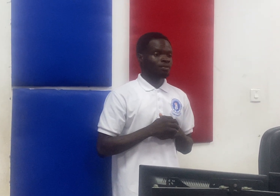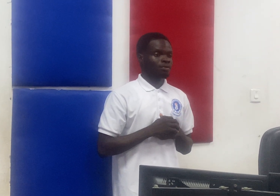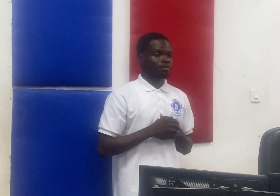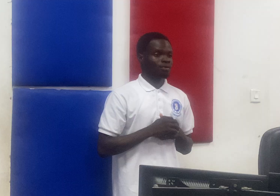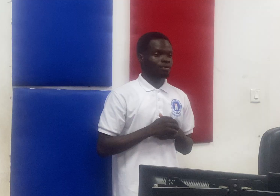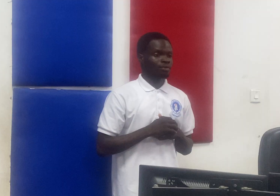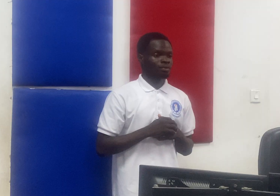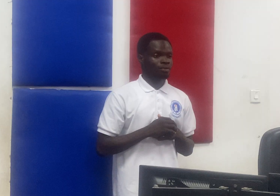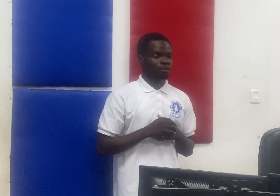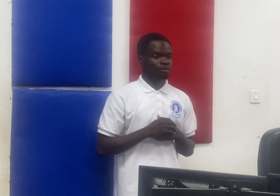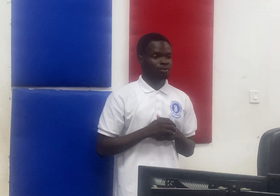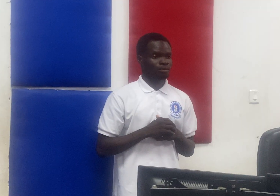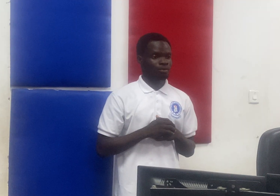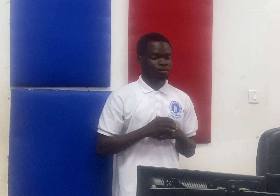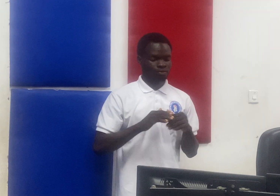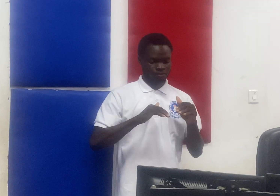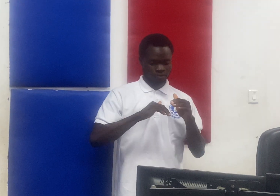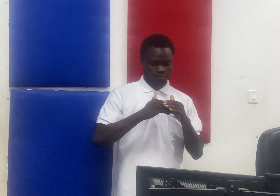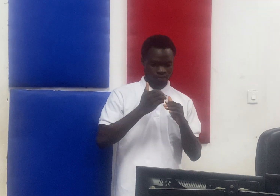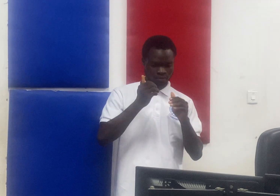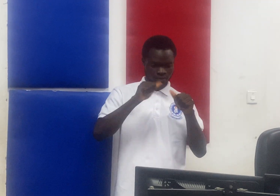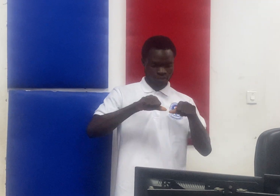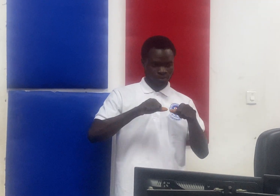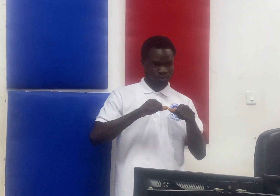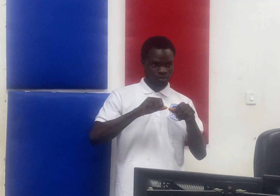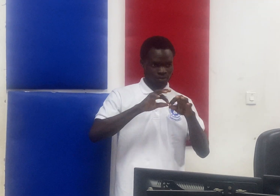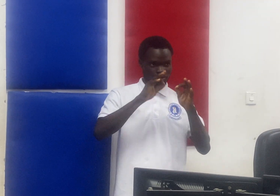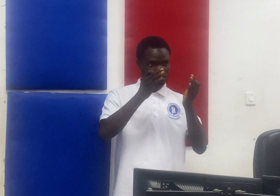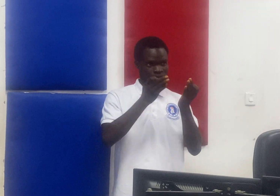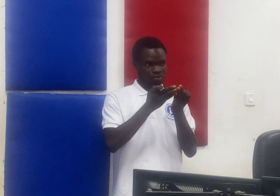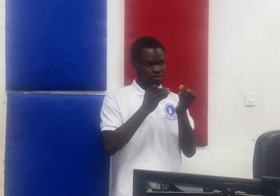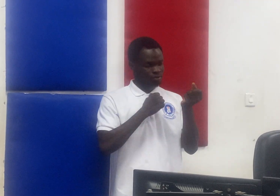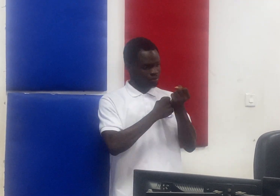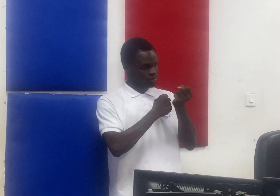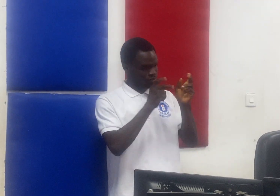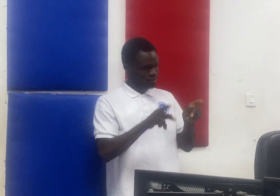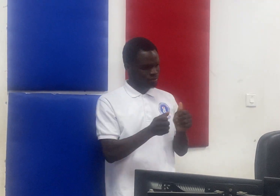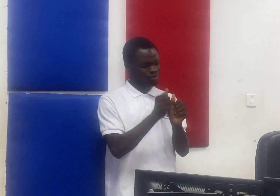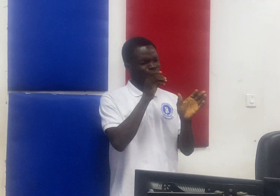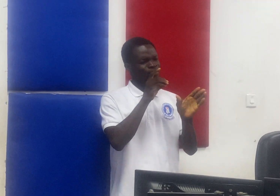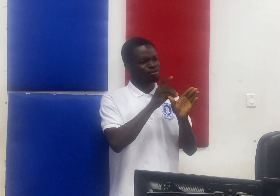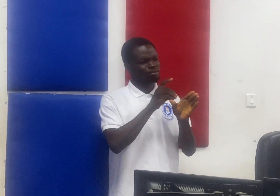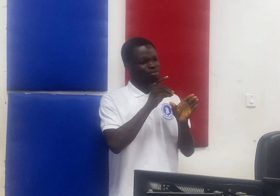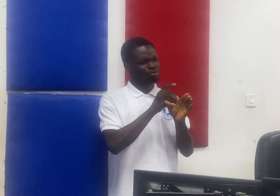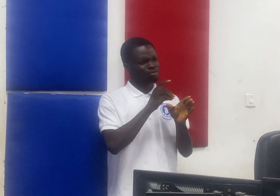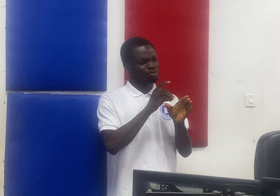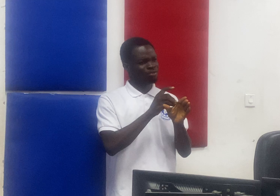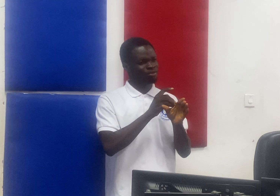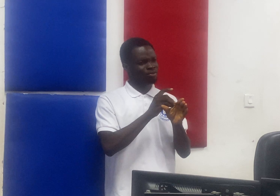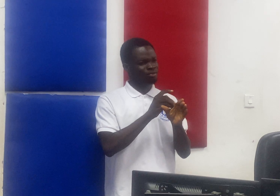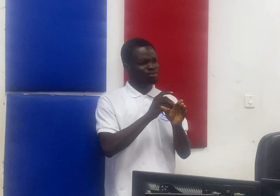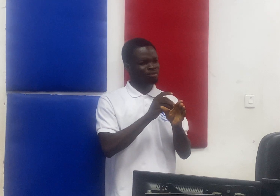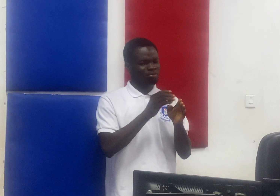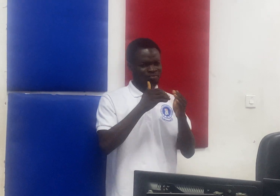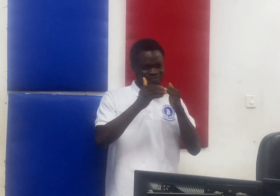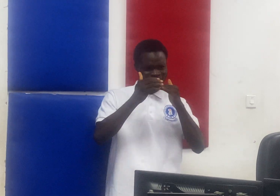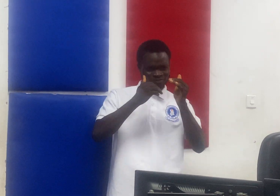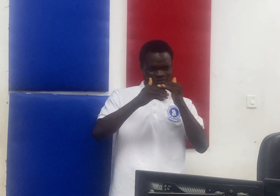yes, how can families support persons with disabilities in building a healthy relationship? Do you